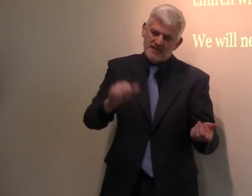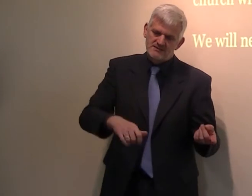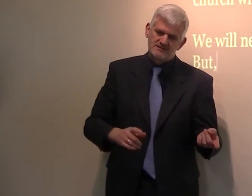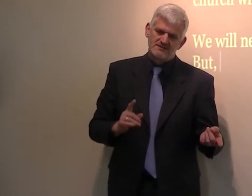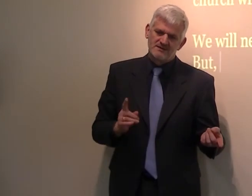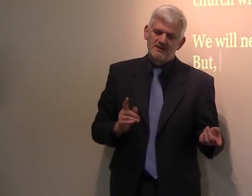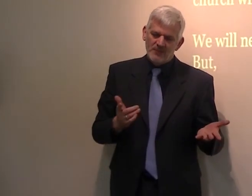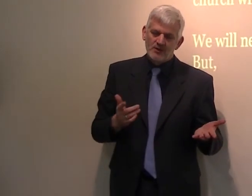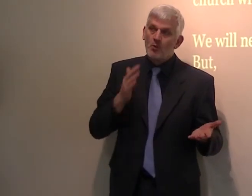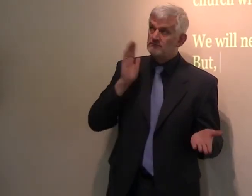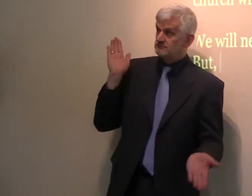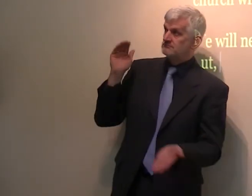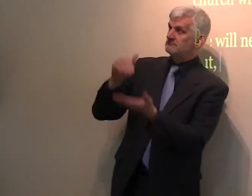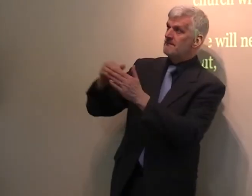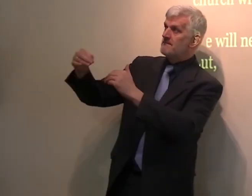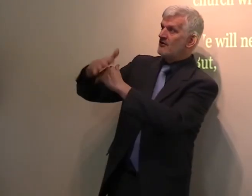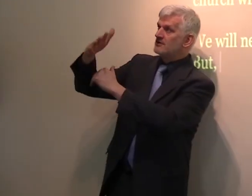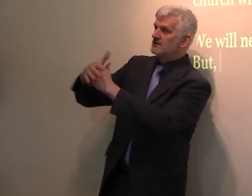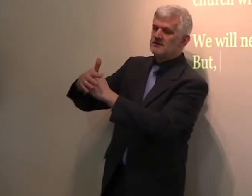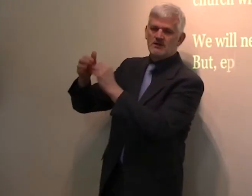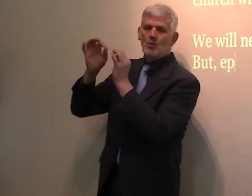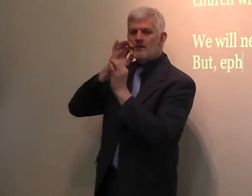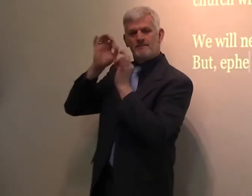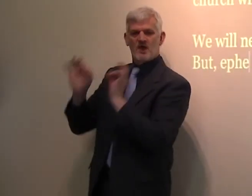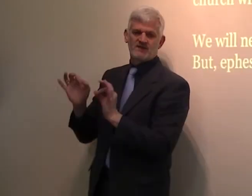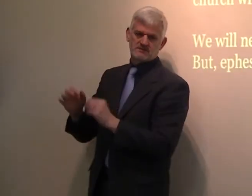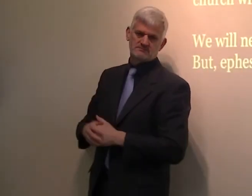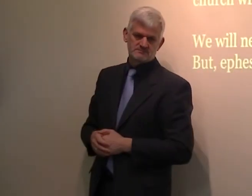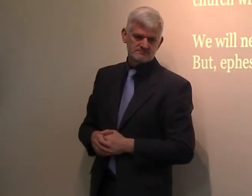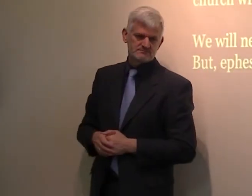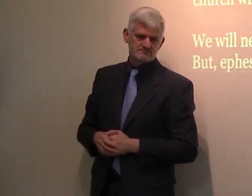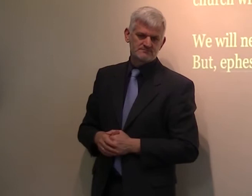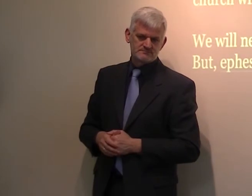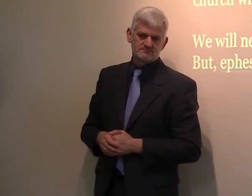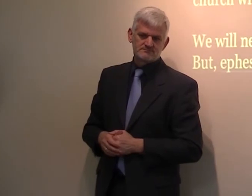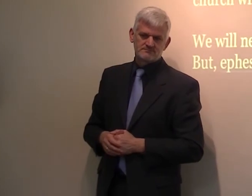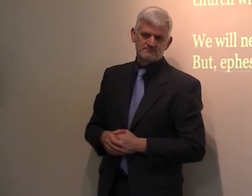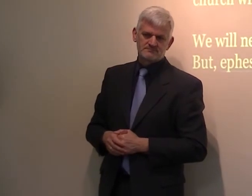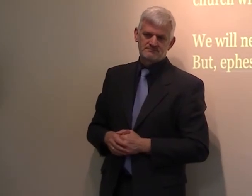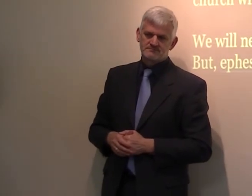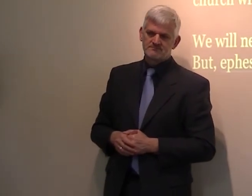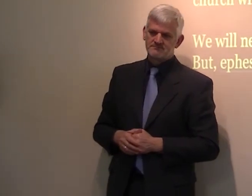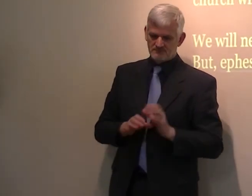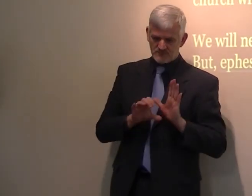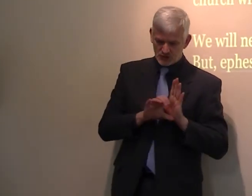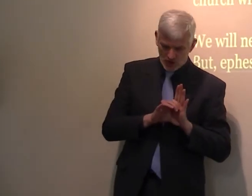Ephesians chapter 5, verse 5, 25, 26, and so on. The church, pure, meeting with the Lord Jesus Christ. But